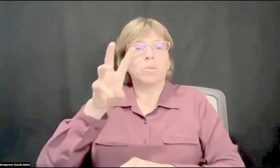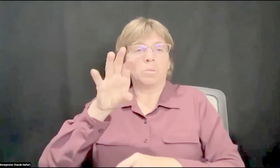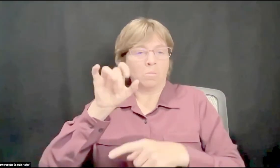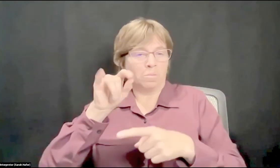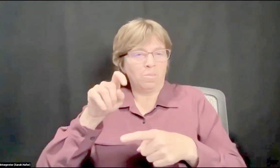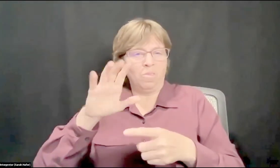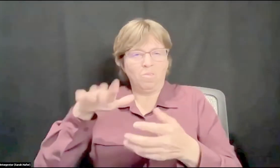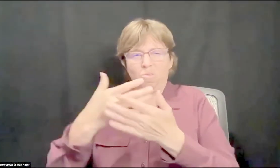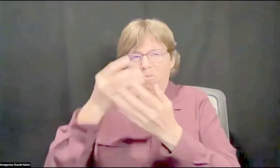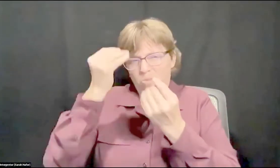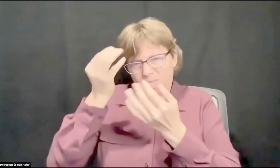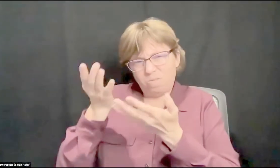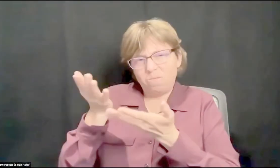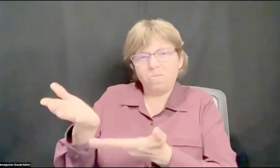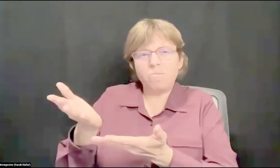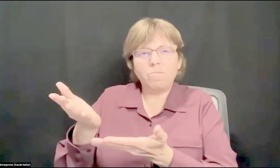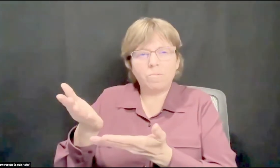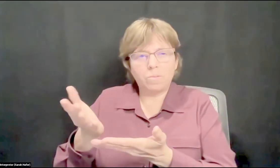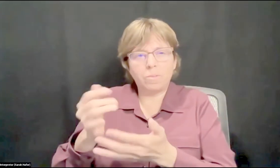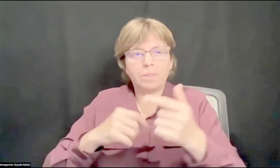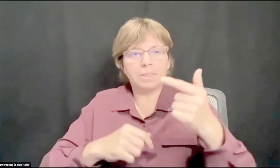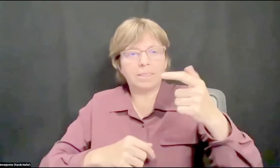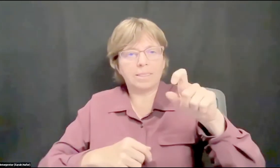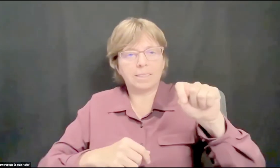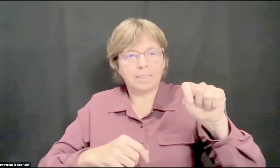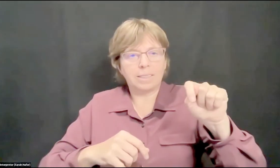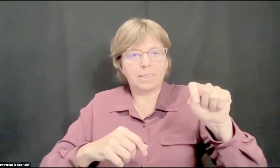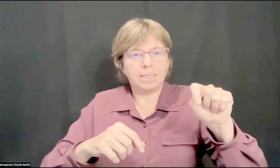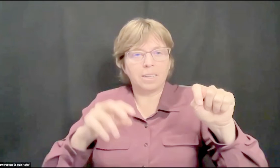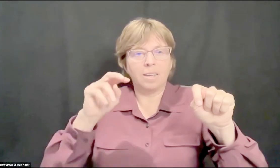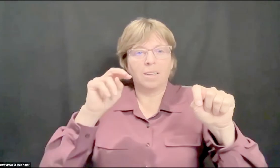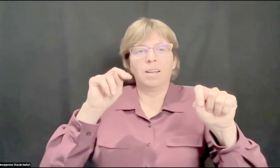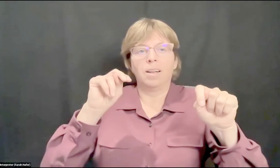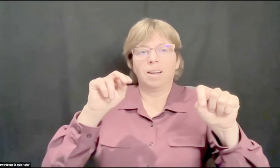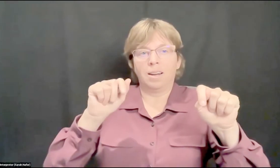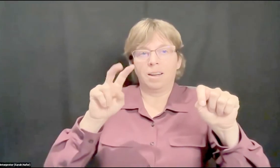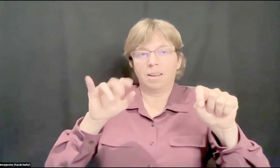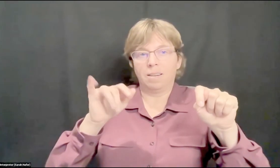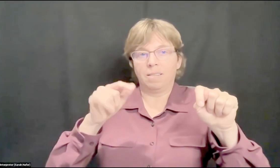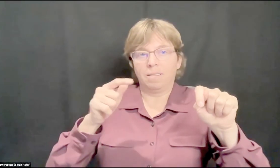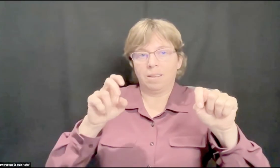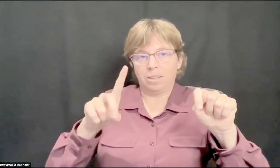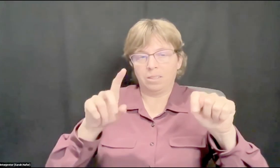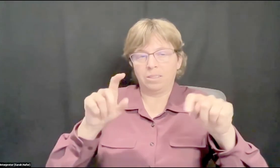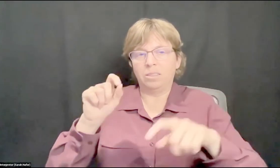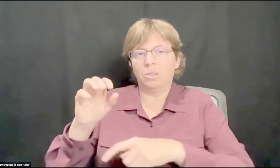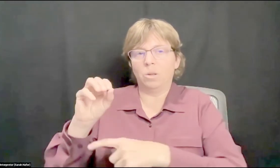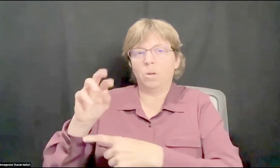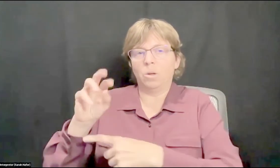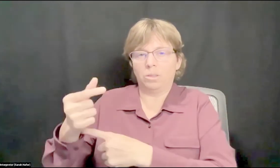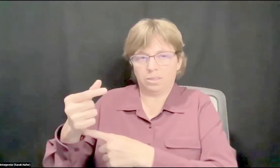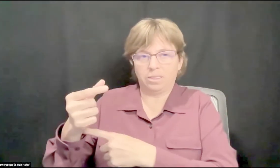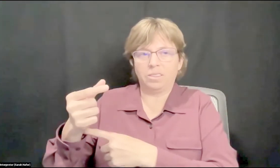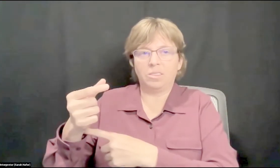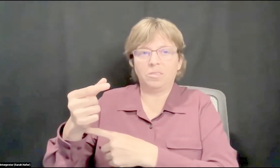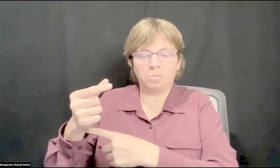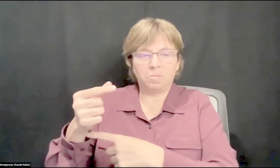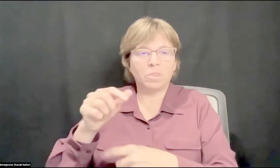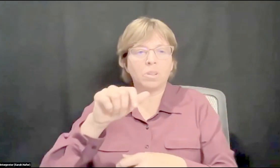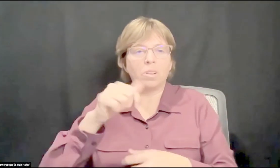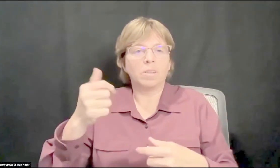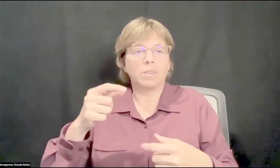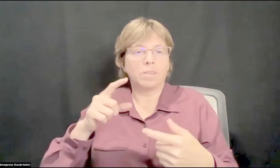getvaccinated.oregon.gov for information on vaccines. Our general COVID page, I believe that link